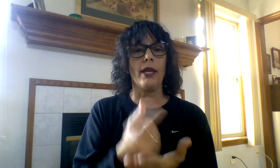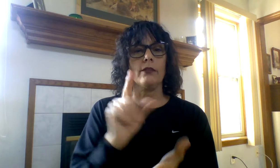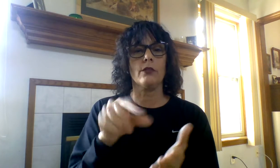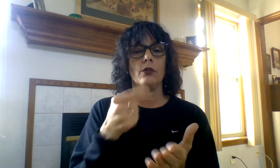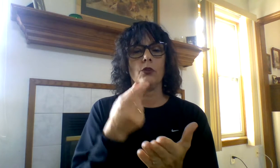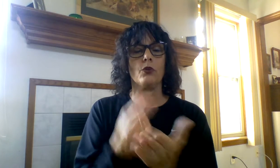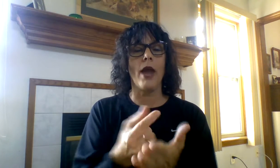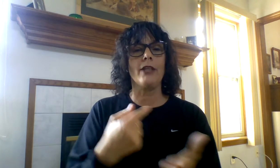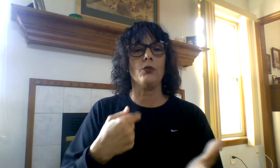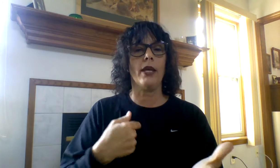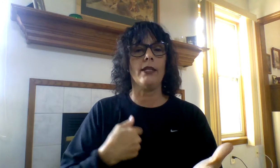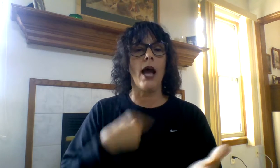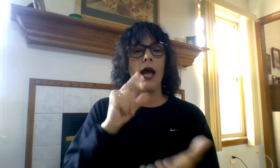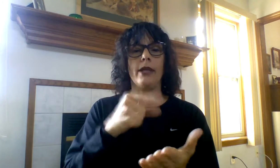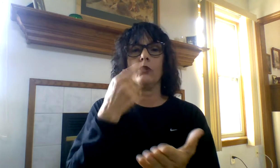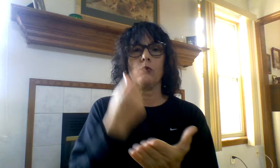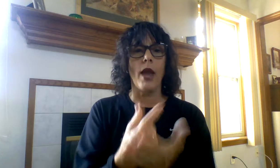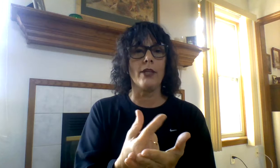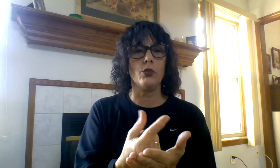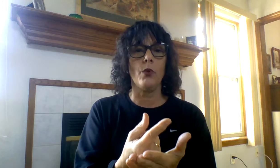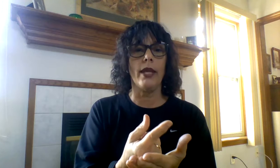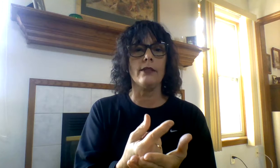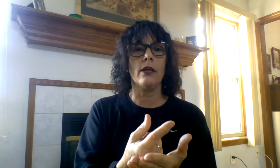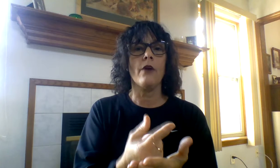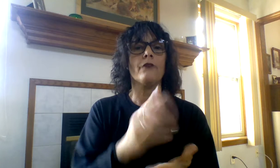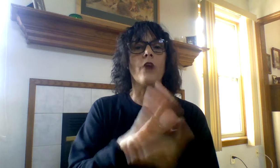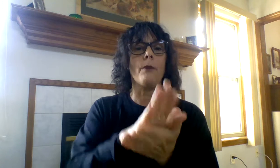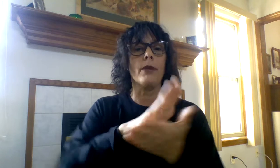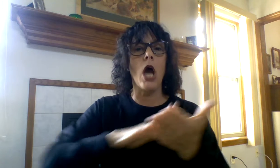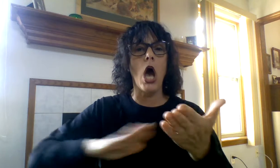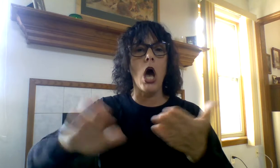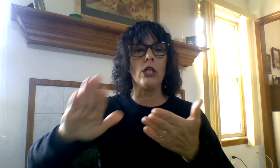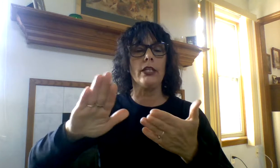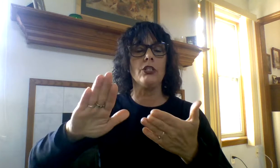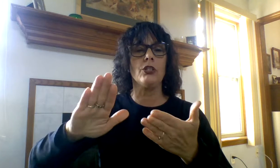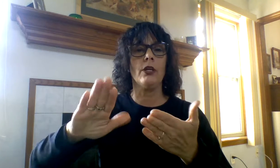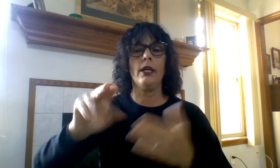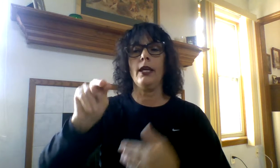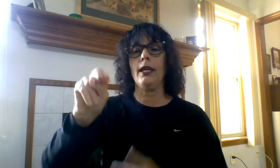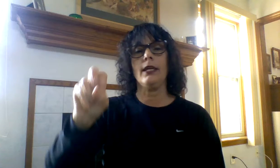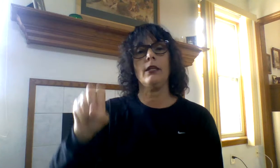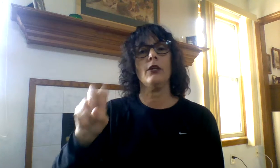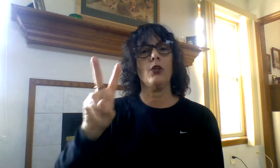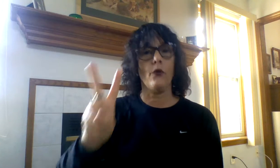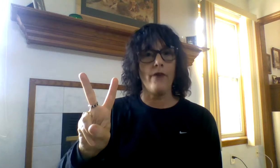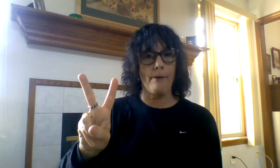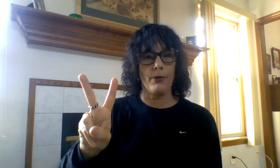Graduate. Graduate. I graduate from college in November.